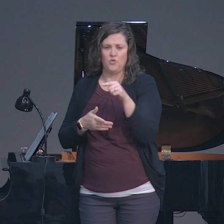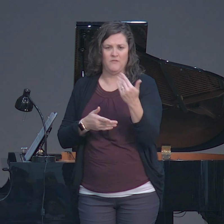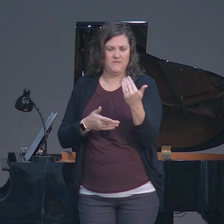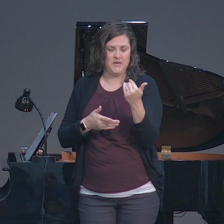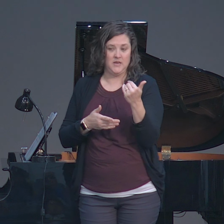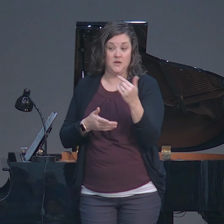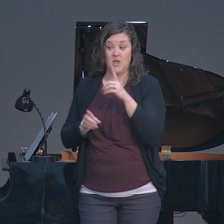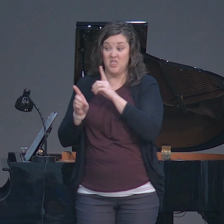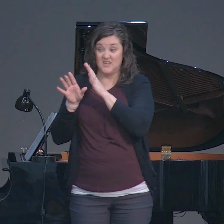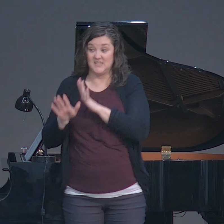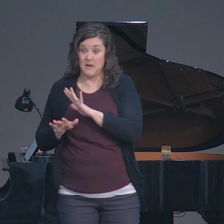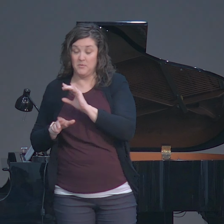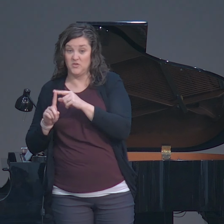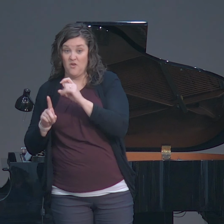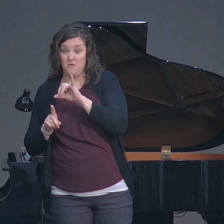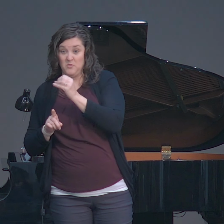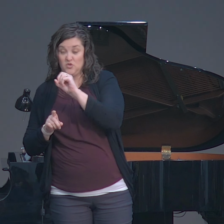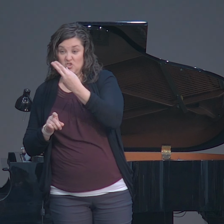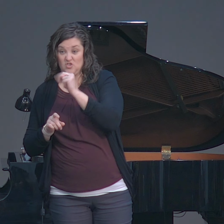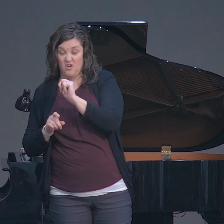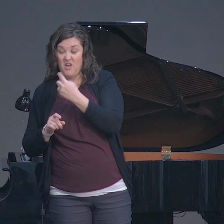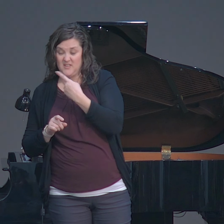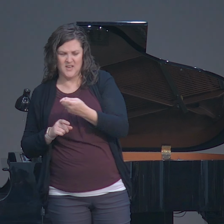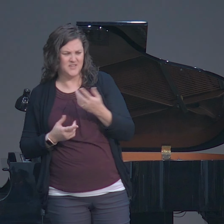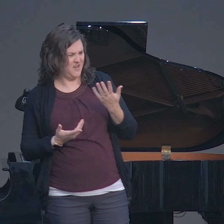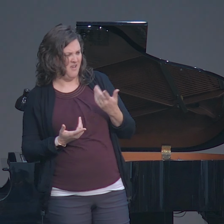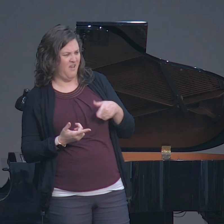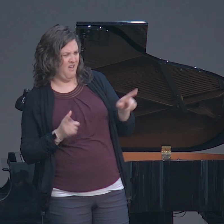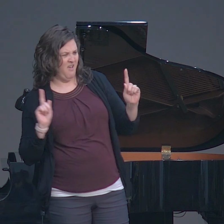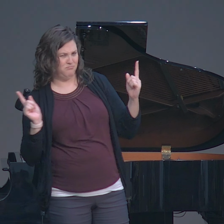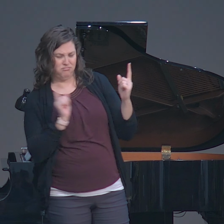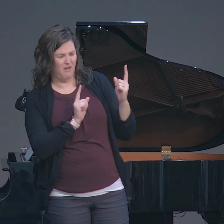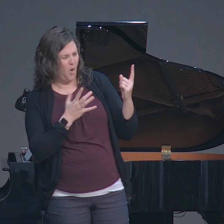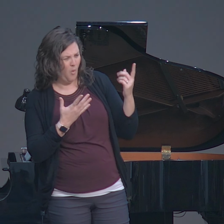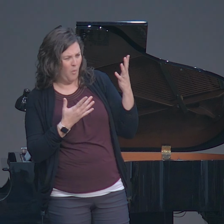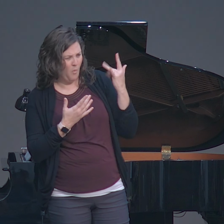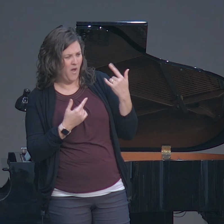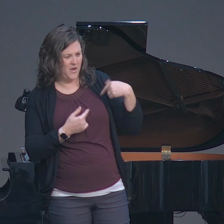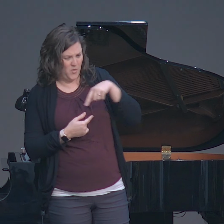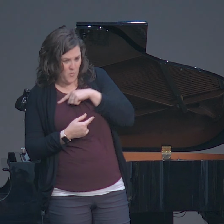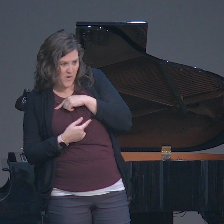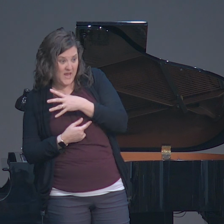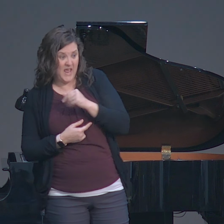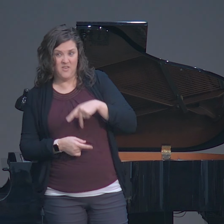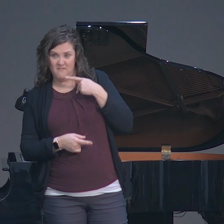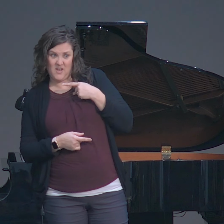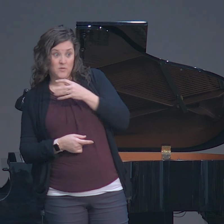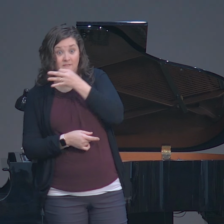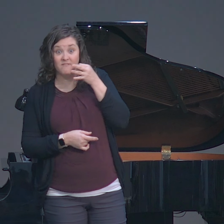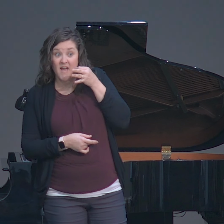disciples of John came to him, saying, 'Why do we and the Pharisees fast, but your disciples do not